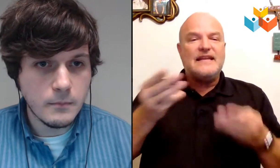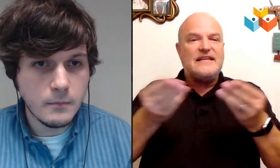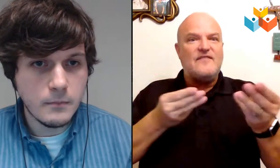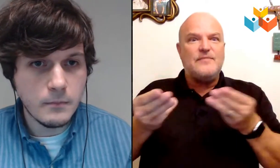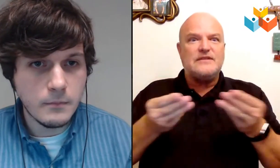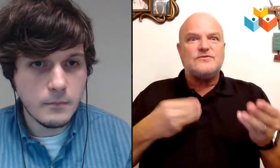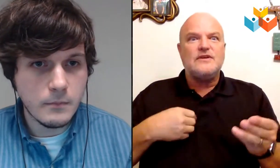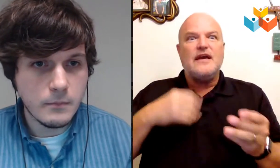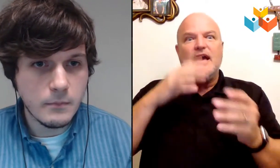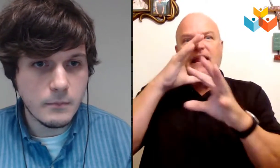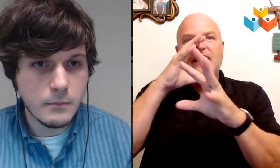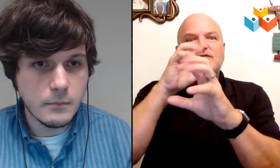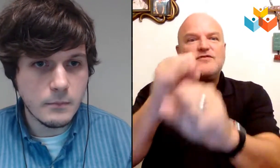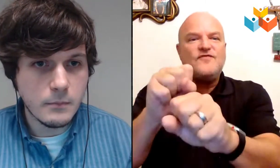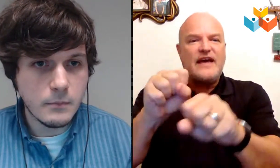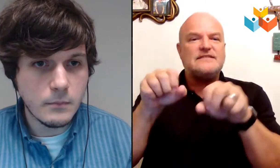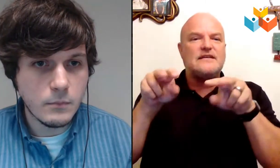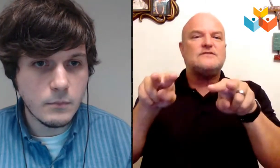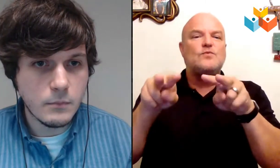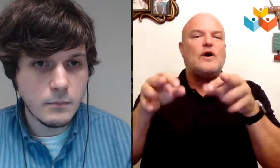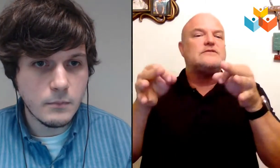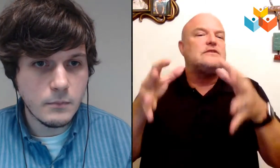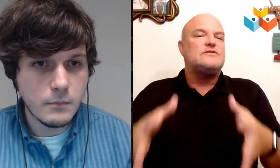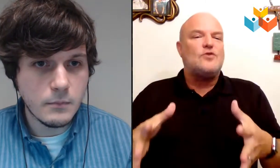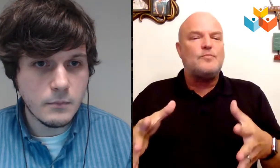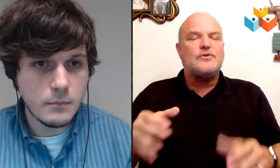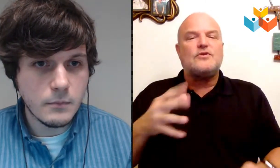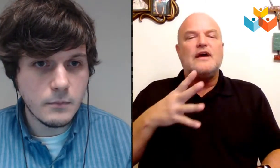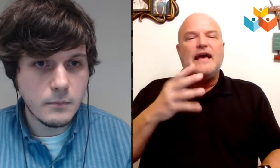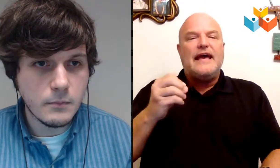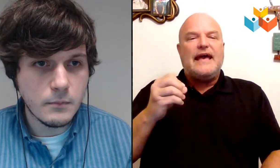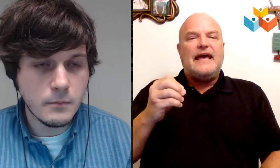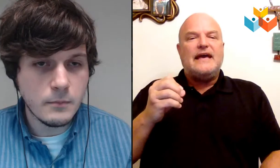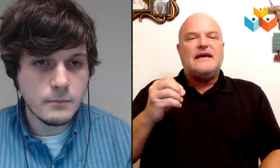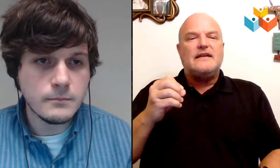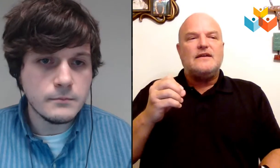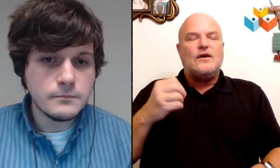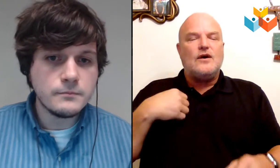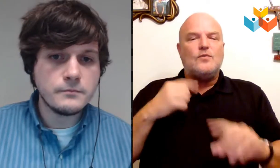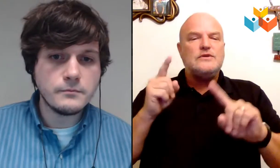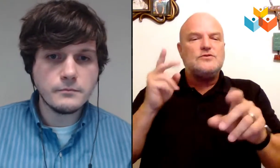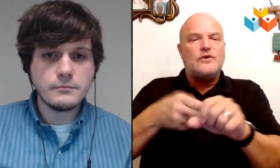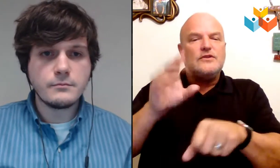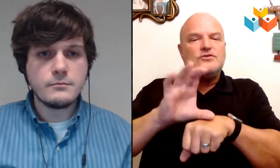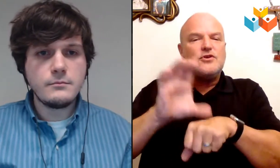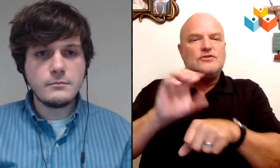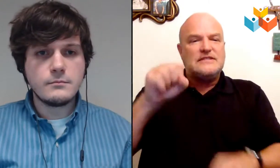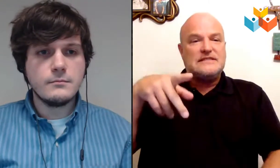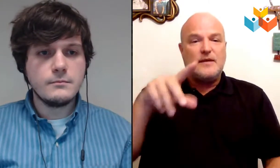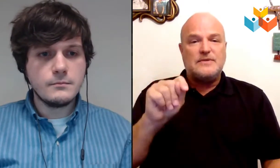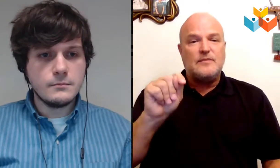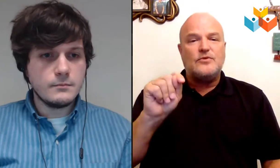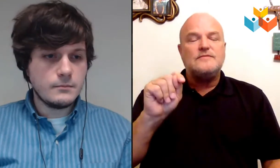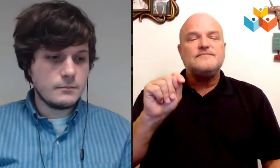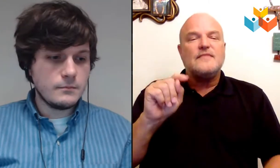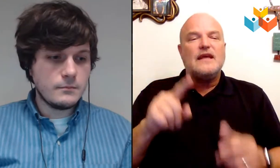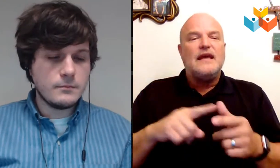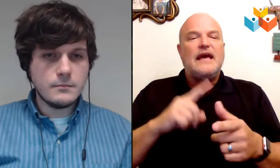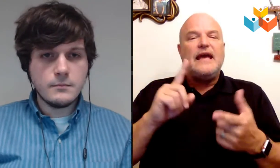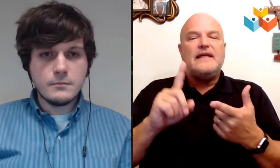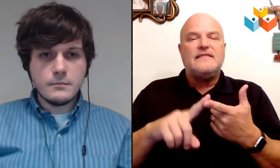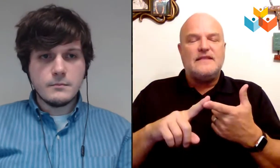and they had a deaf ministry, and I was fascinated to watch the interpreter. And we joined the church in